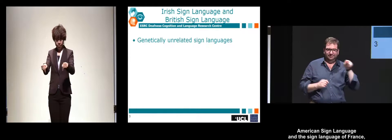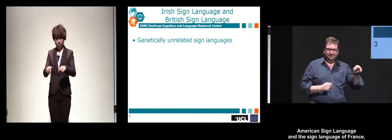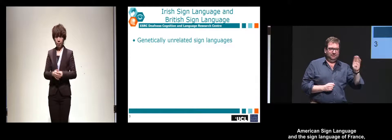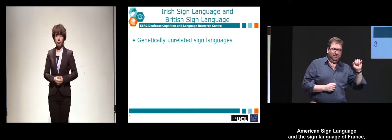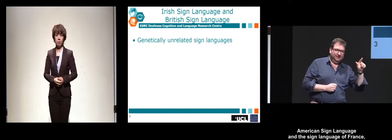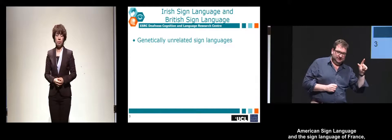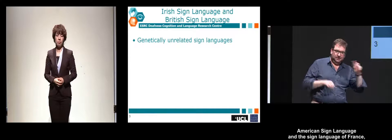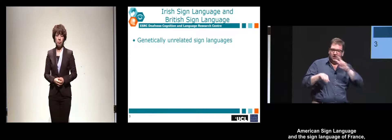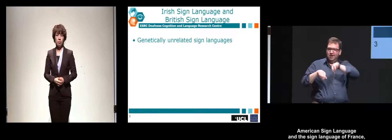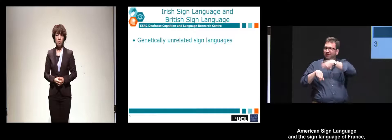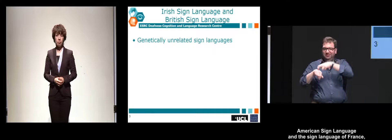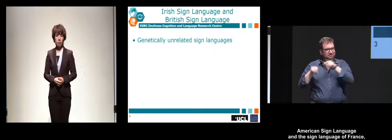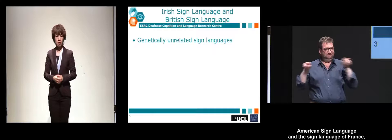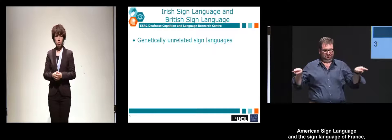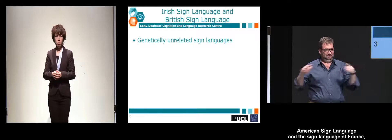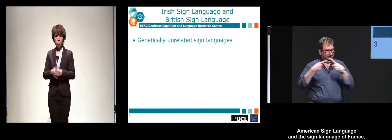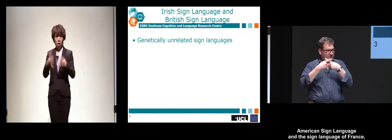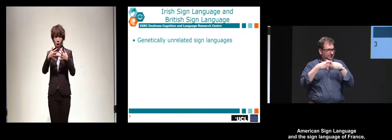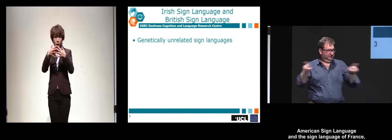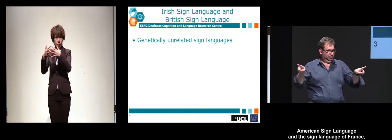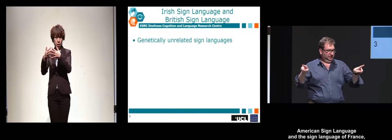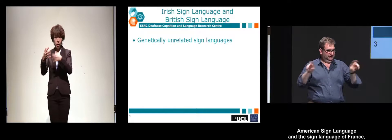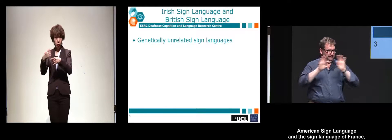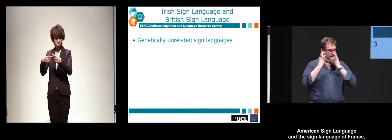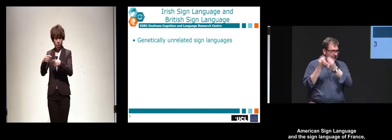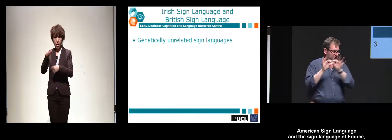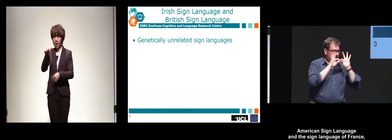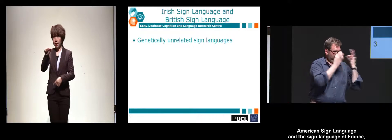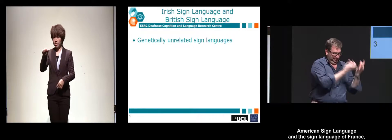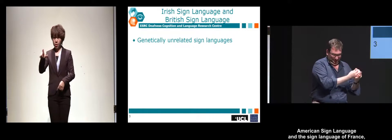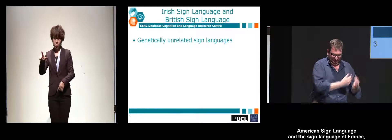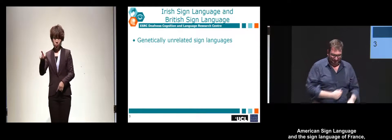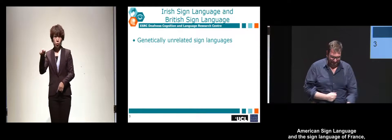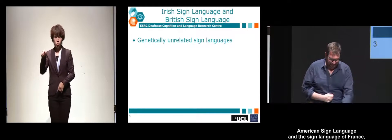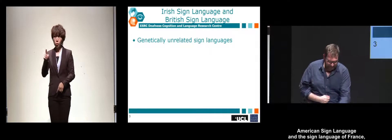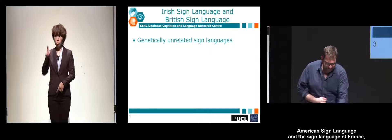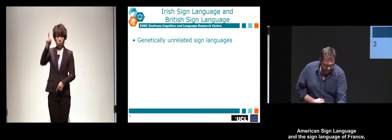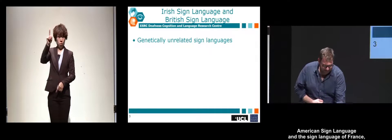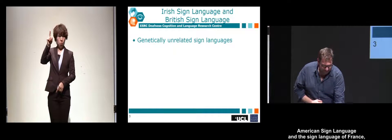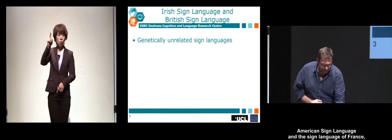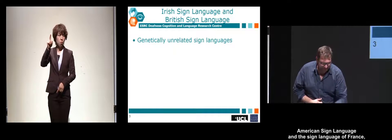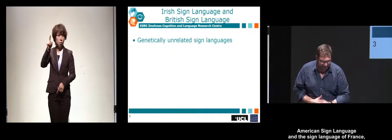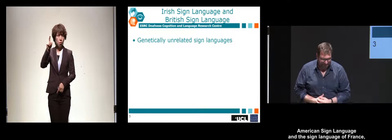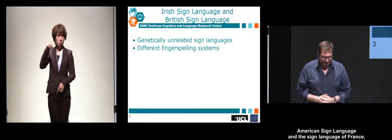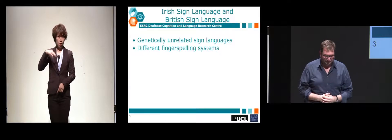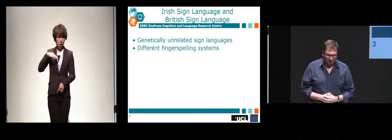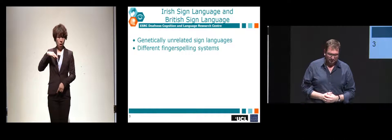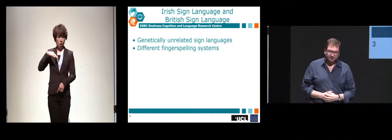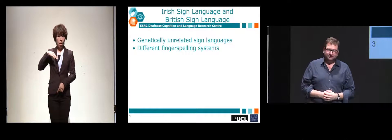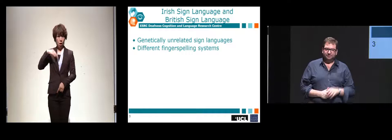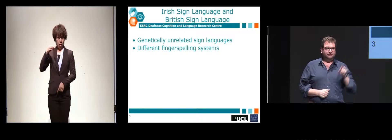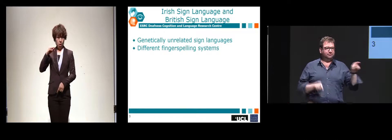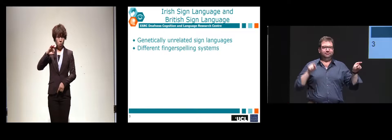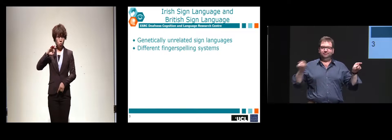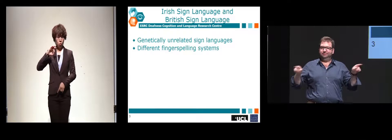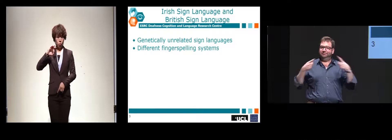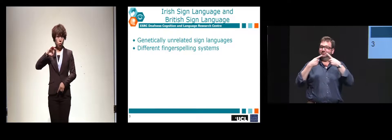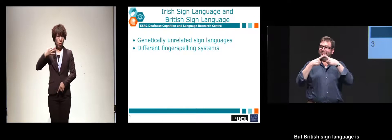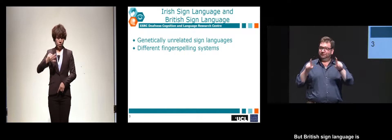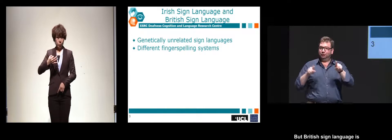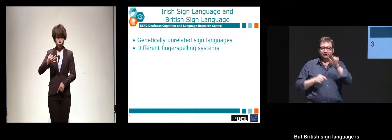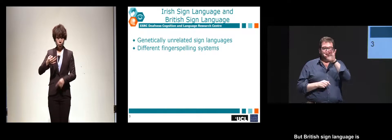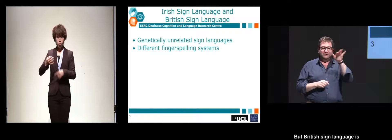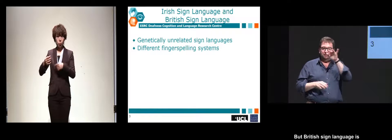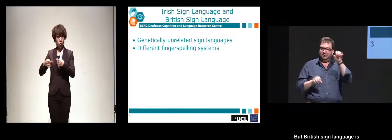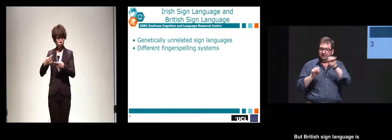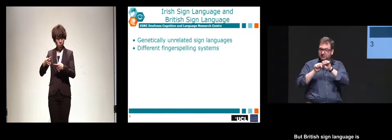American Sign Language and the Sign Language of France, LSF, belong to the same family, and ISL belongs to that family,